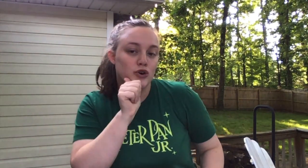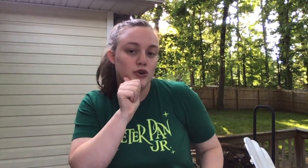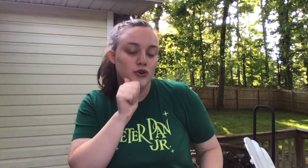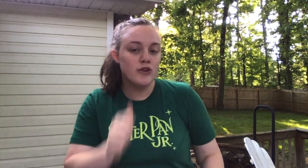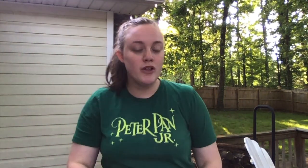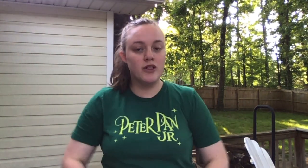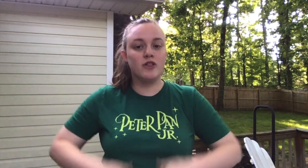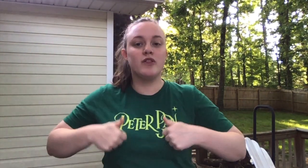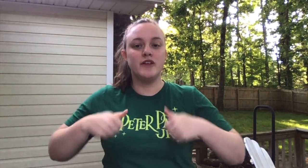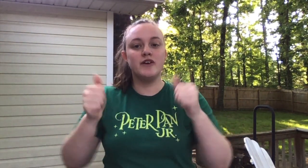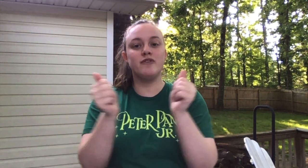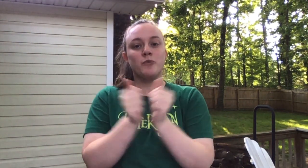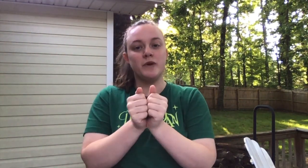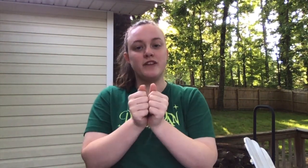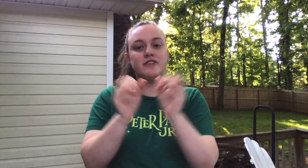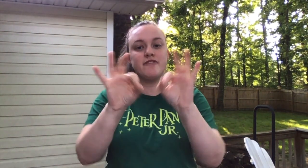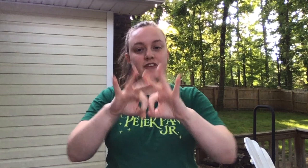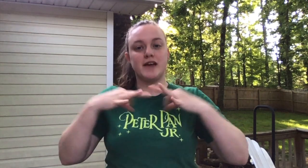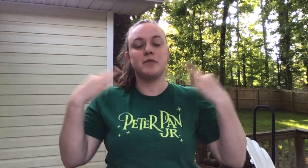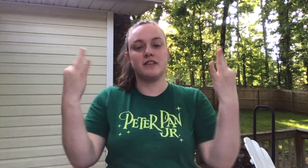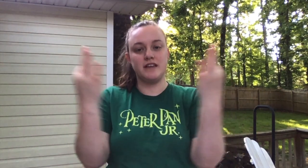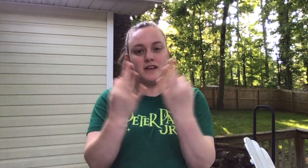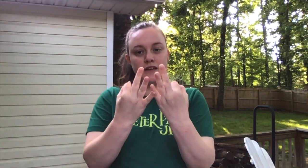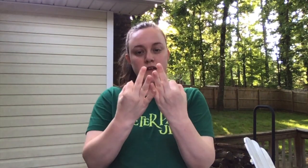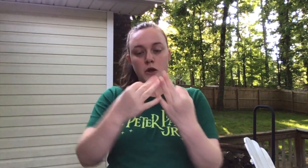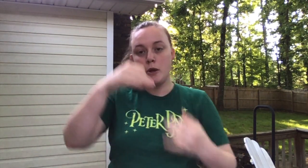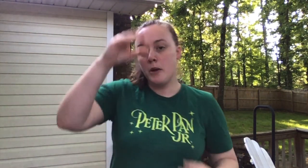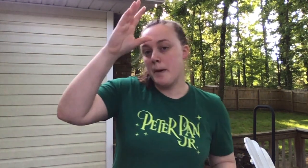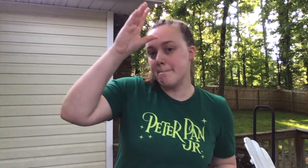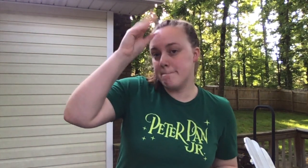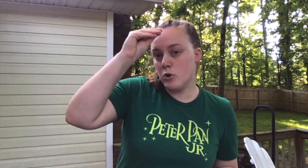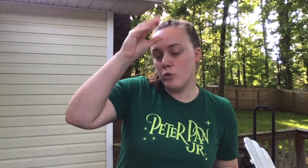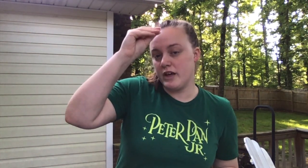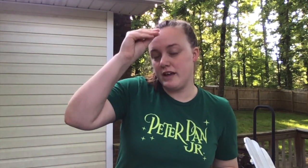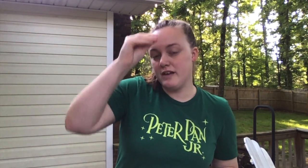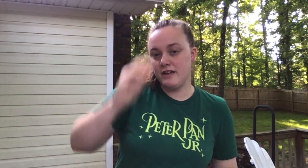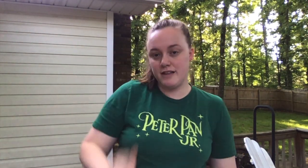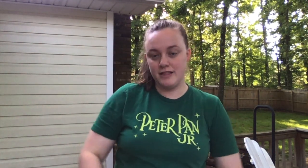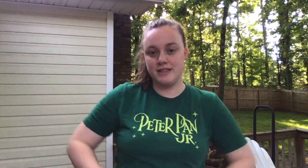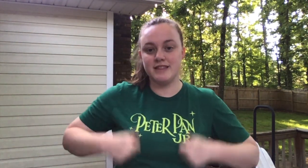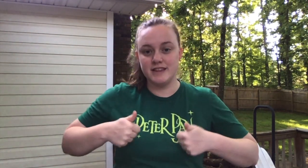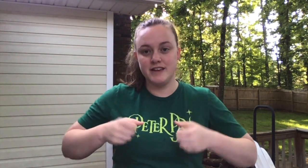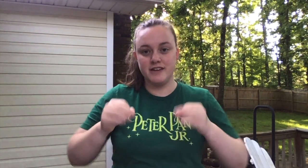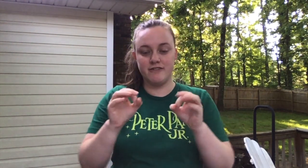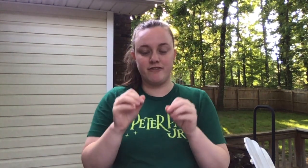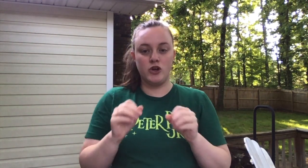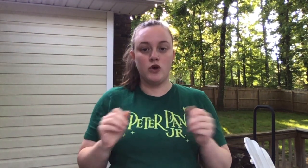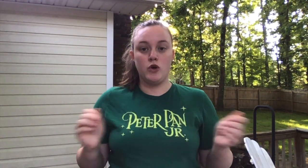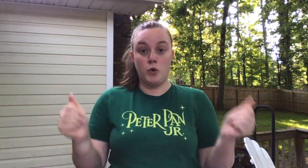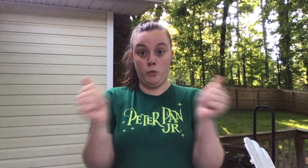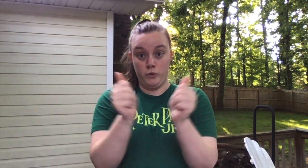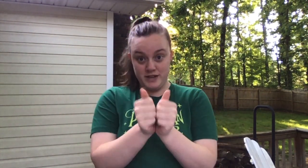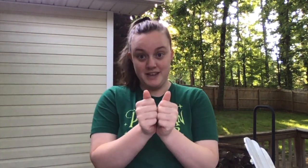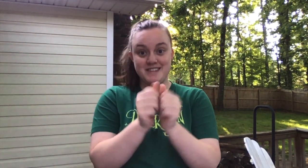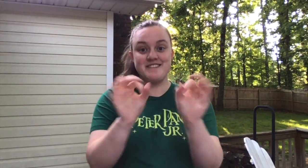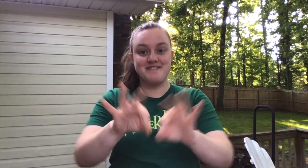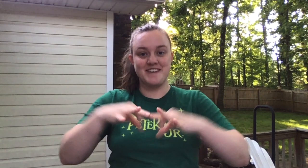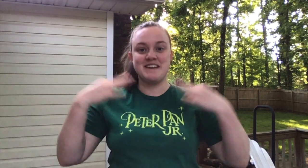Girl live with family. Boy live with